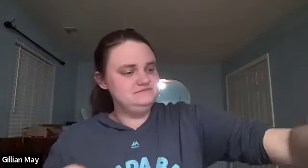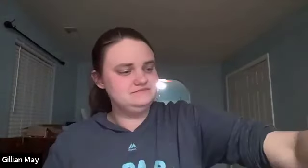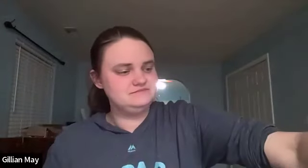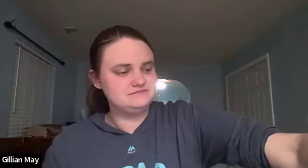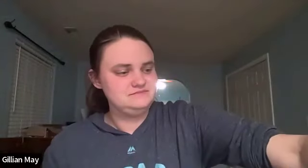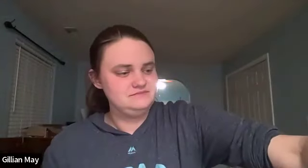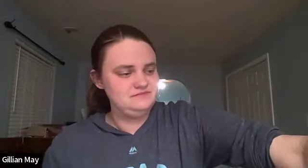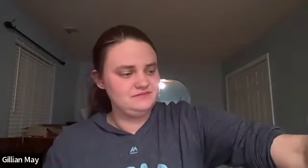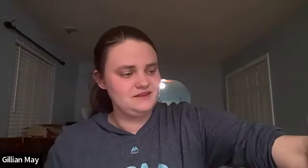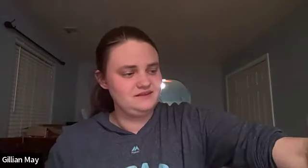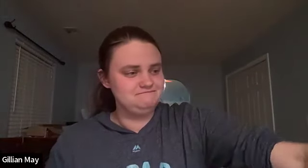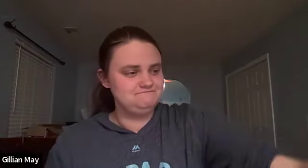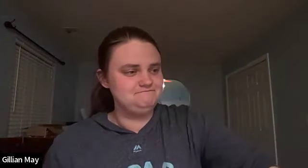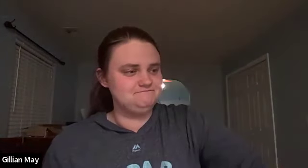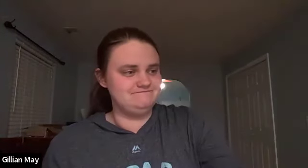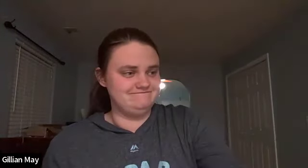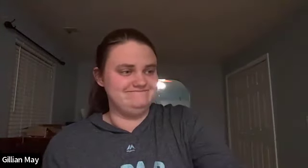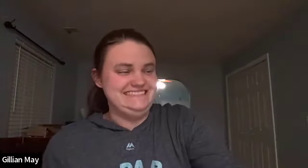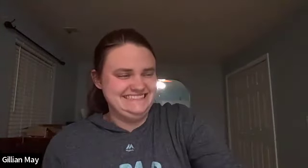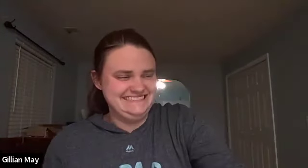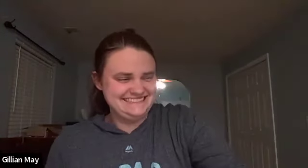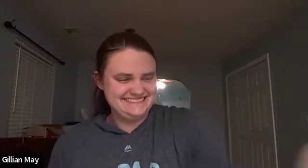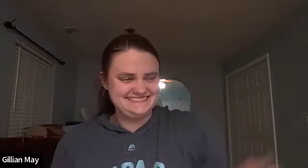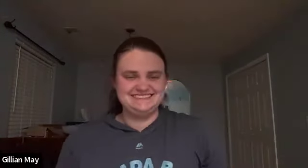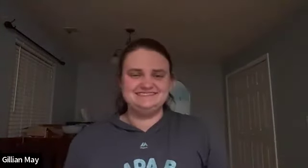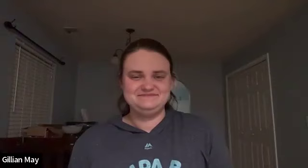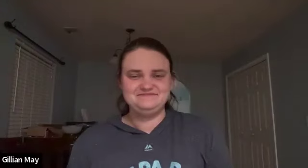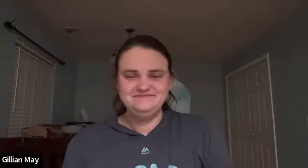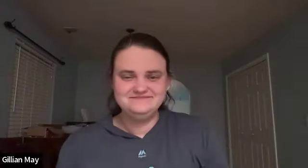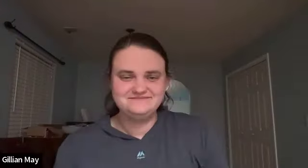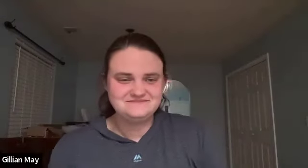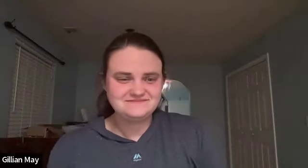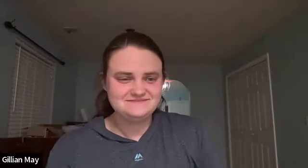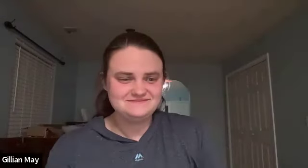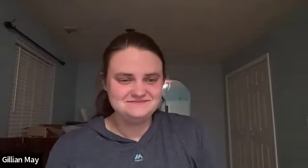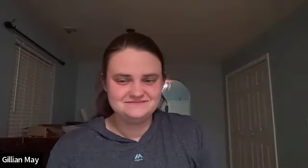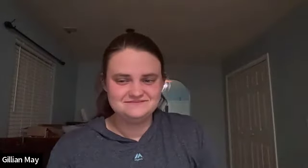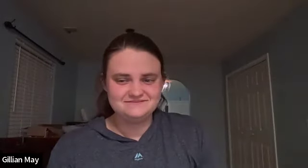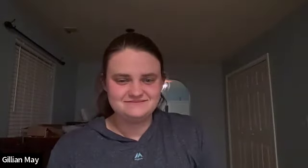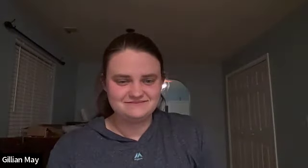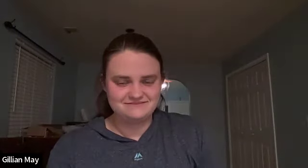go to France. Well, not that I have, but I hear some people do, and say bonjour, and you realize